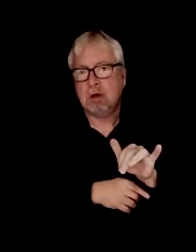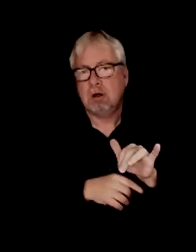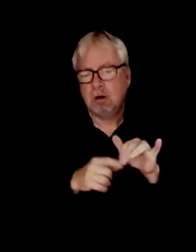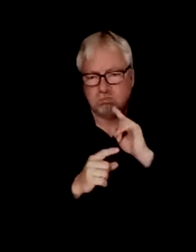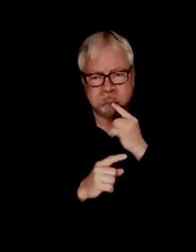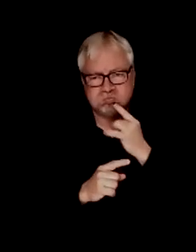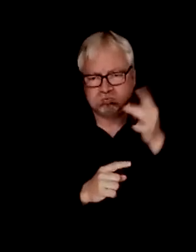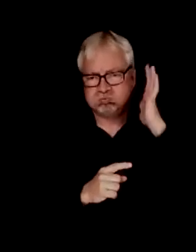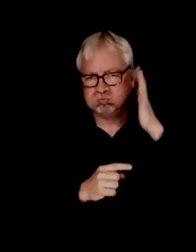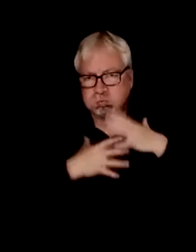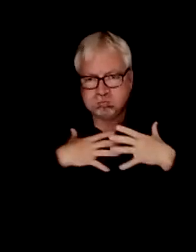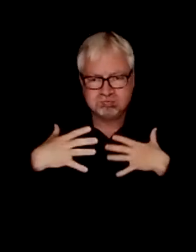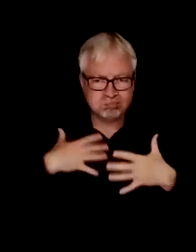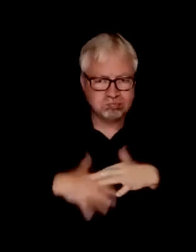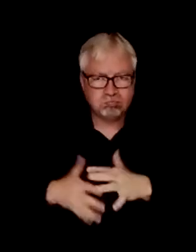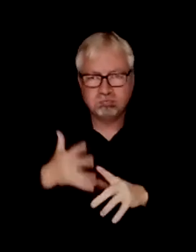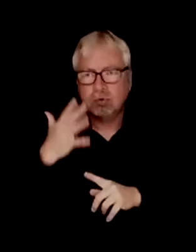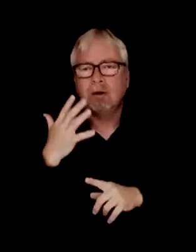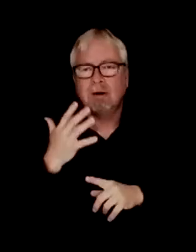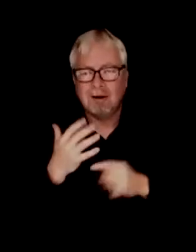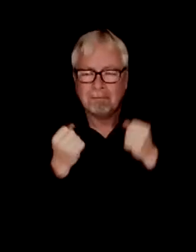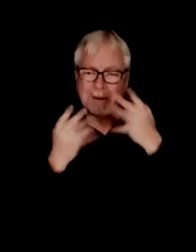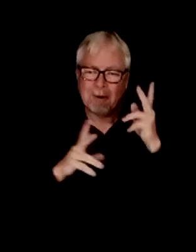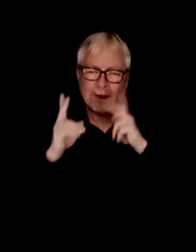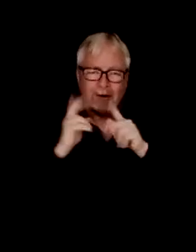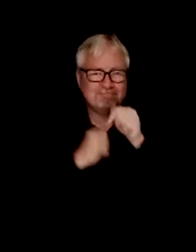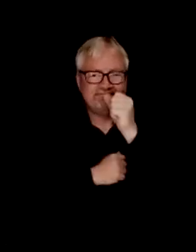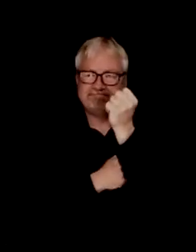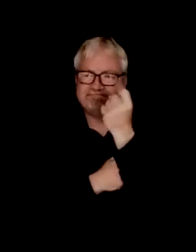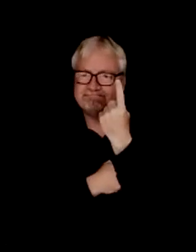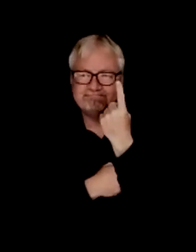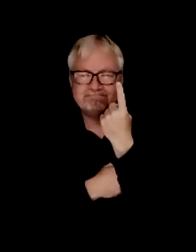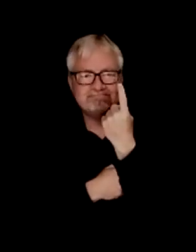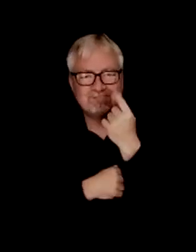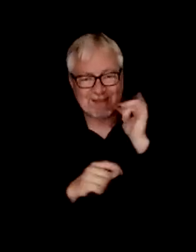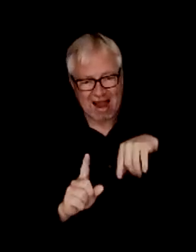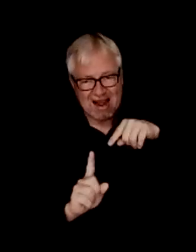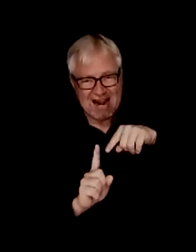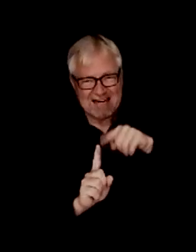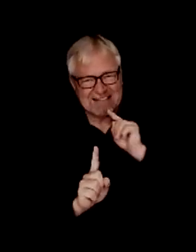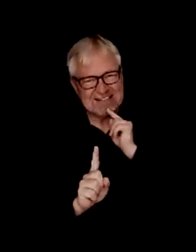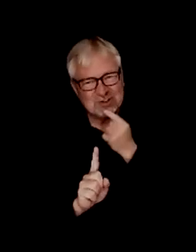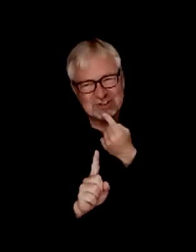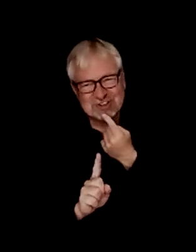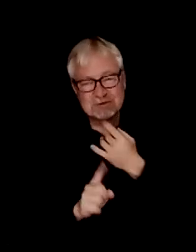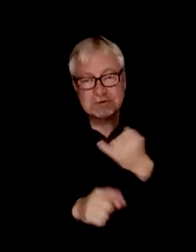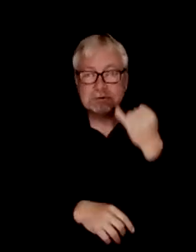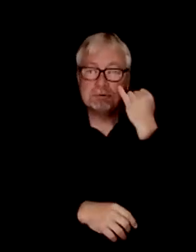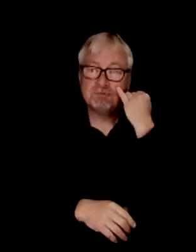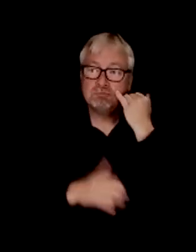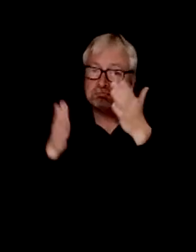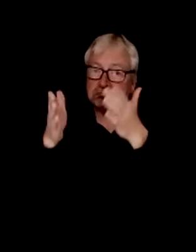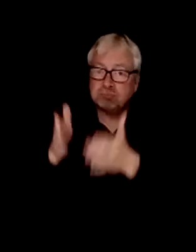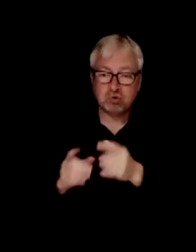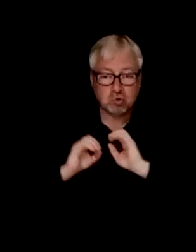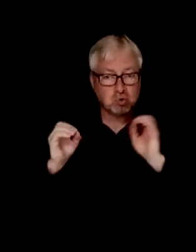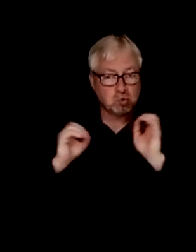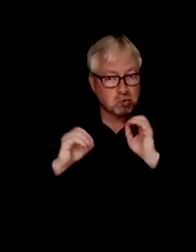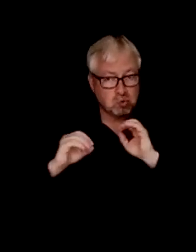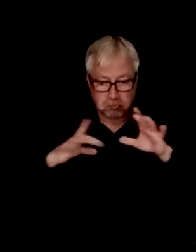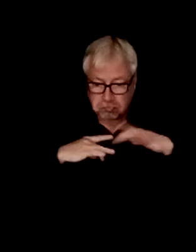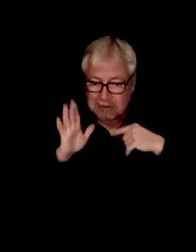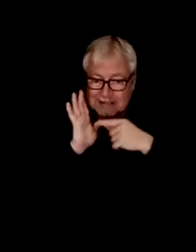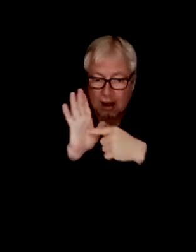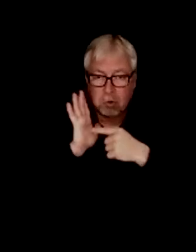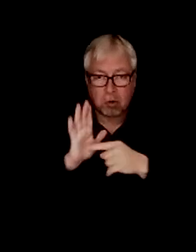significance of it. Even a mildly ill or completely asymptomatic child can transmit the virus to more